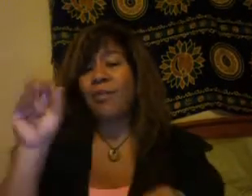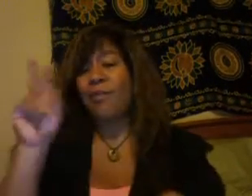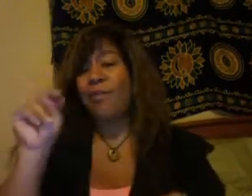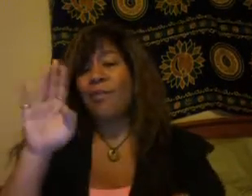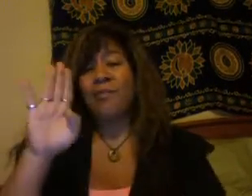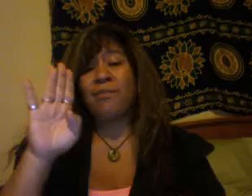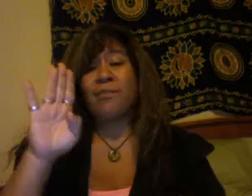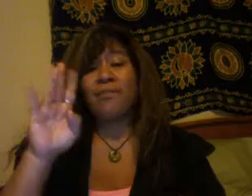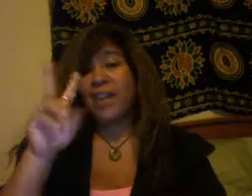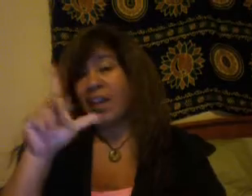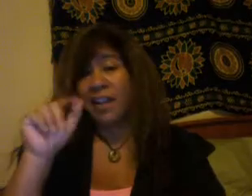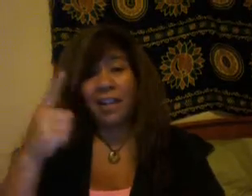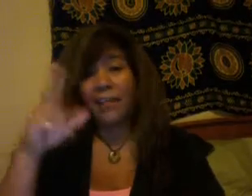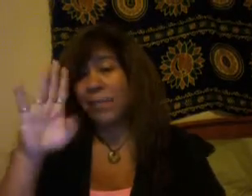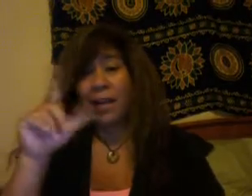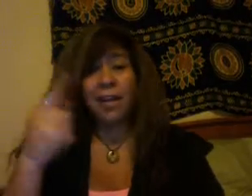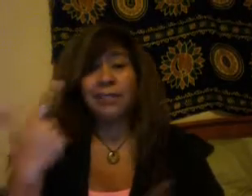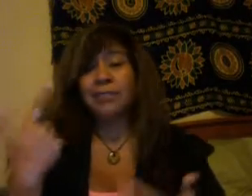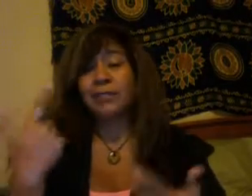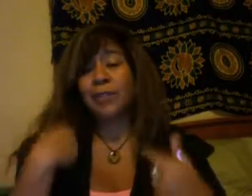But I don't know.